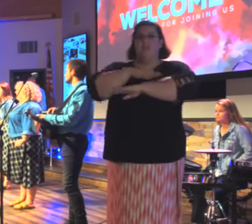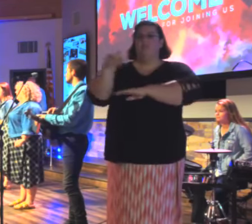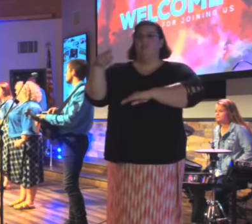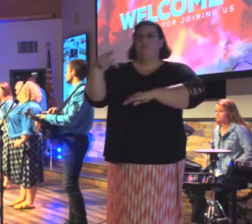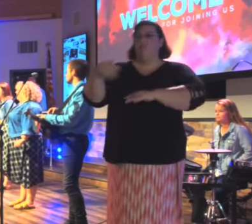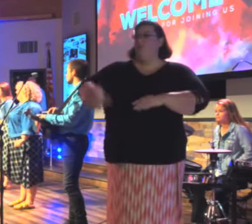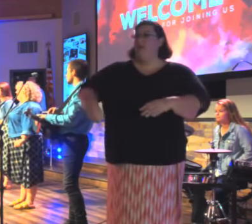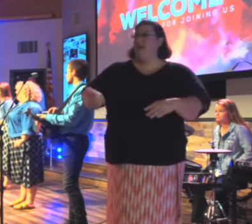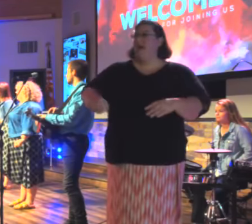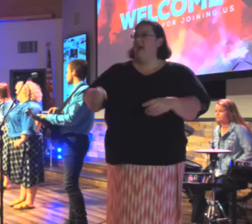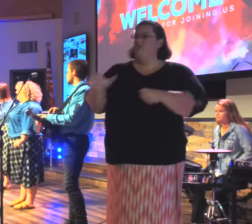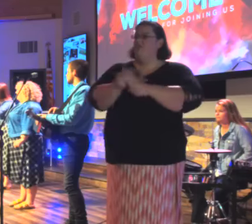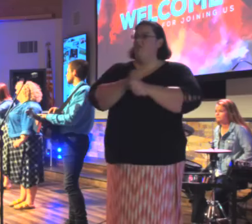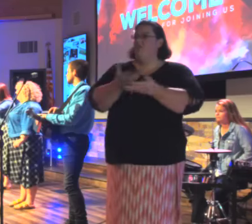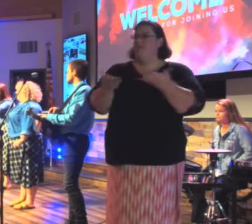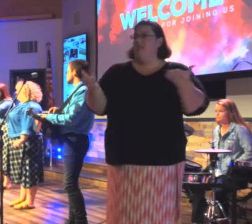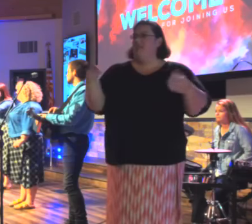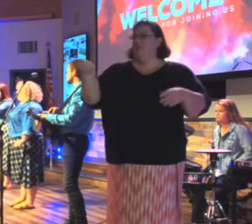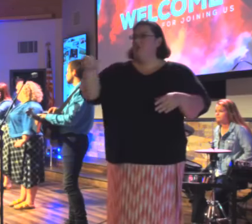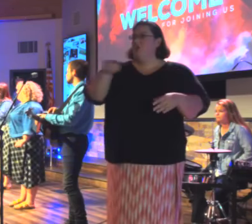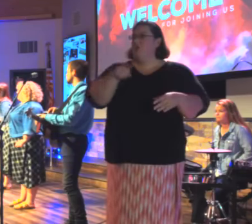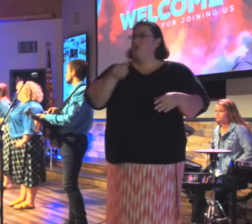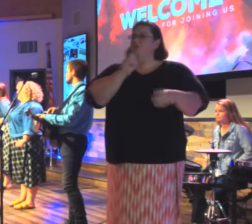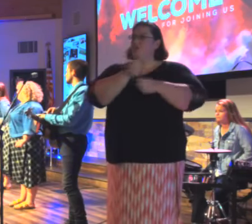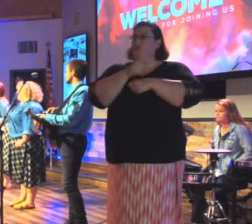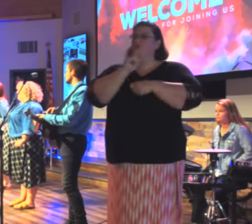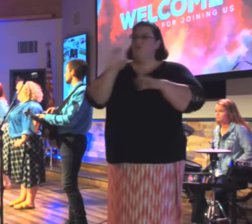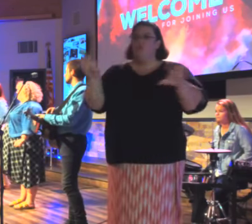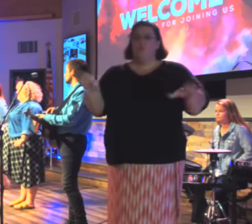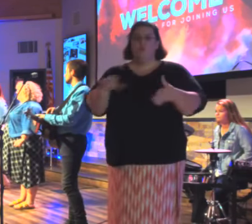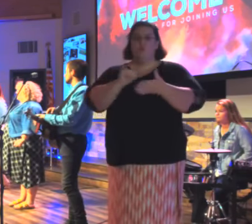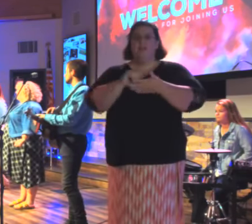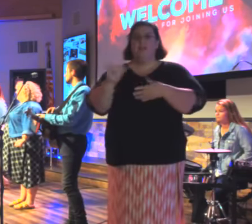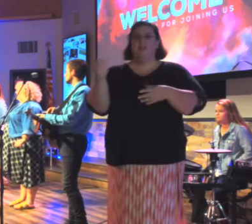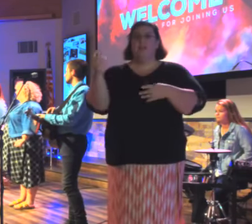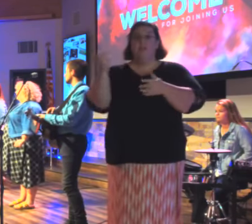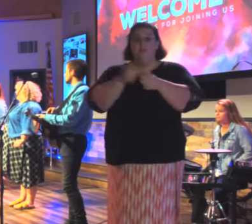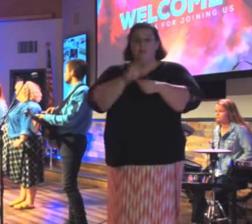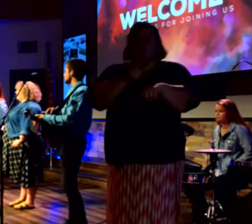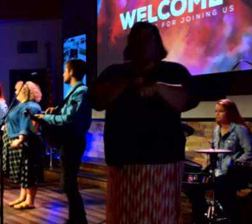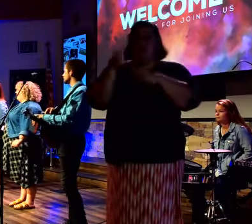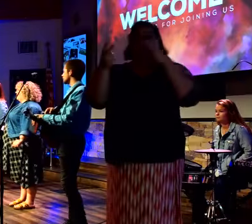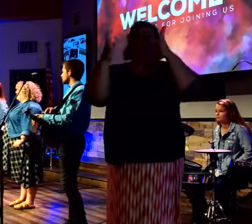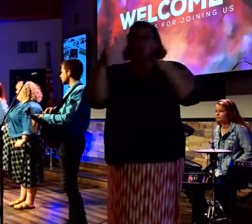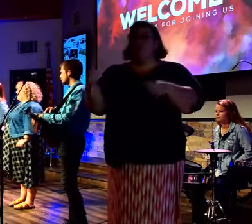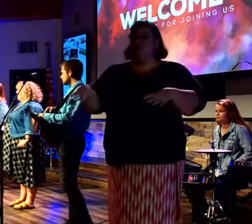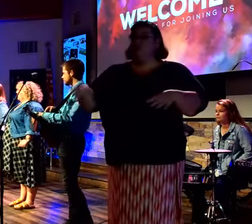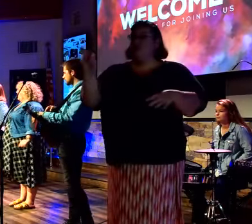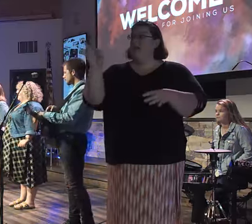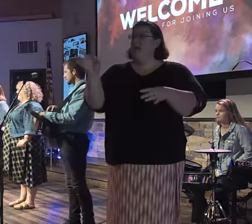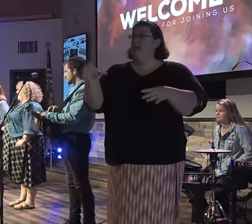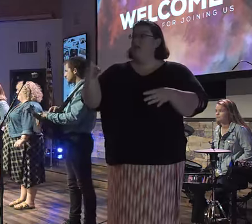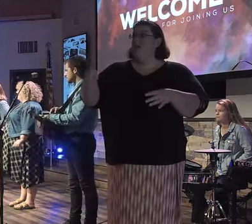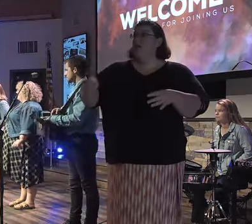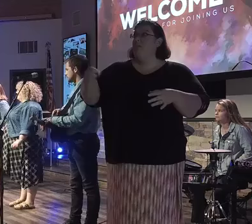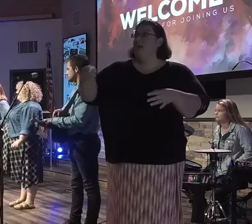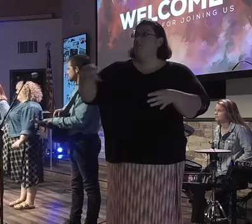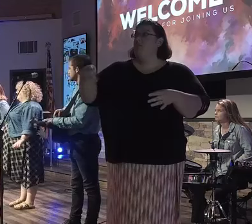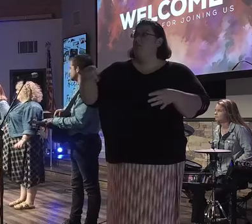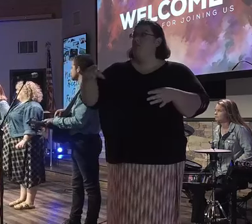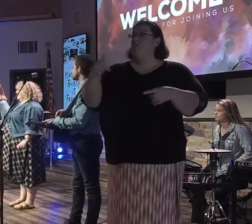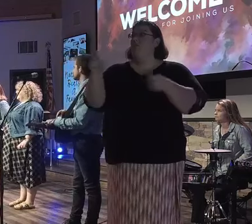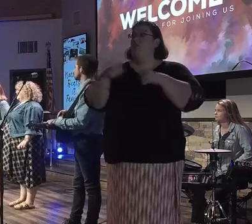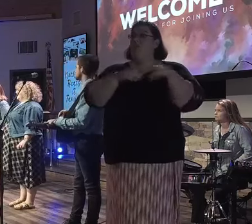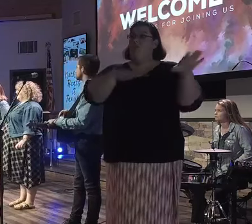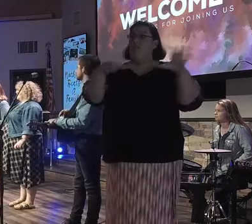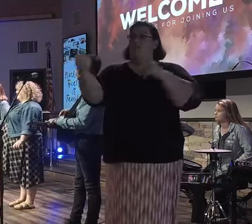goodies. But if you didn't, we want to make sure that you do that today. So if it's your first time, stop off at that desk on your way out today. Tell them that you're a